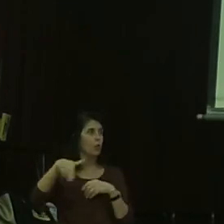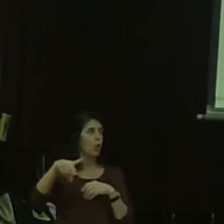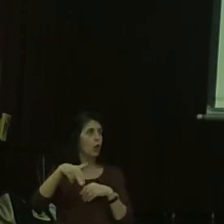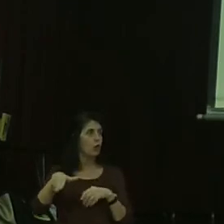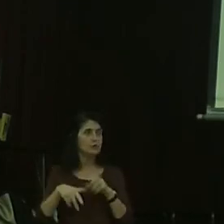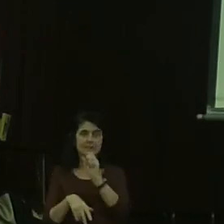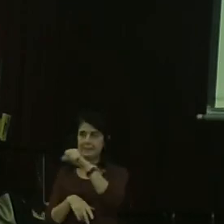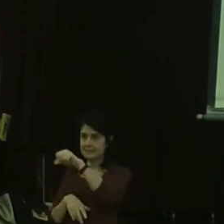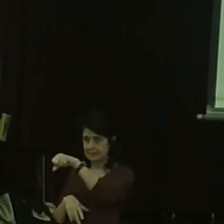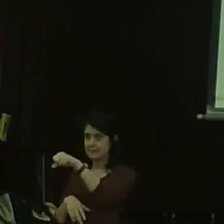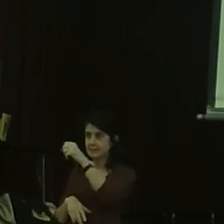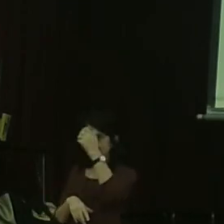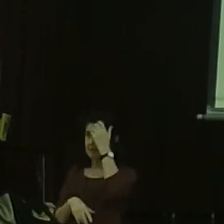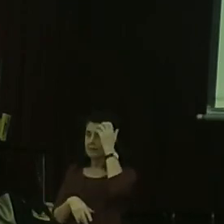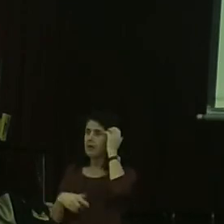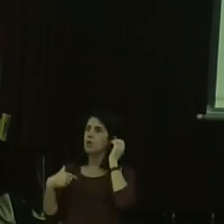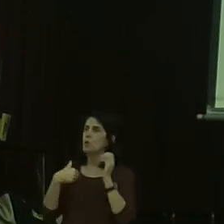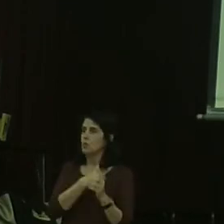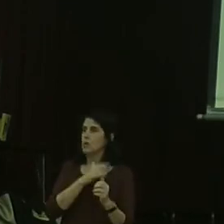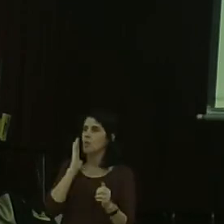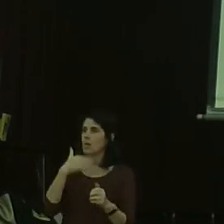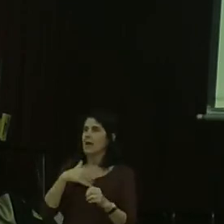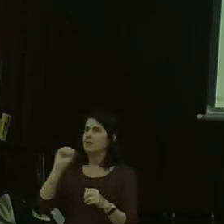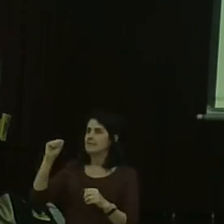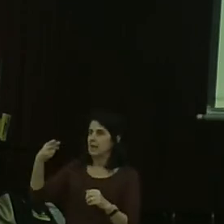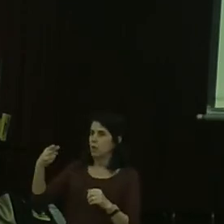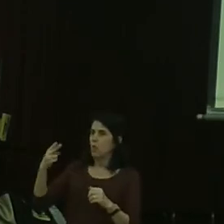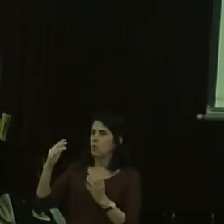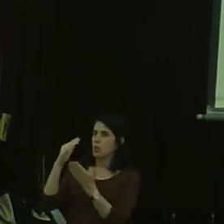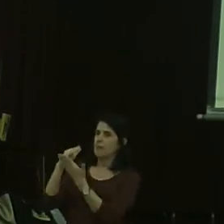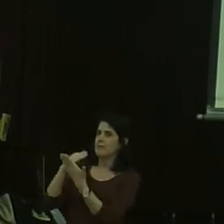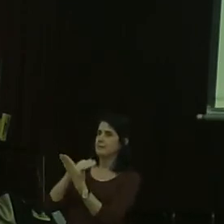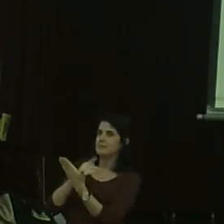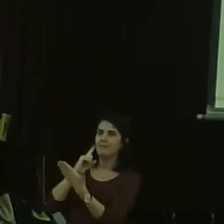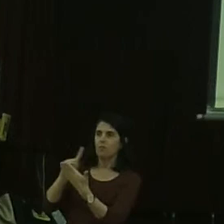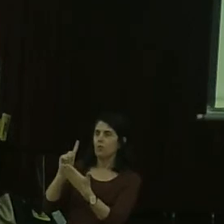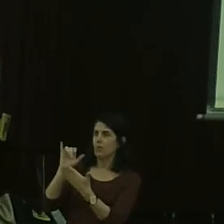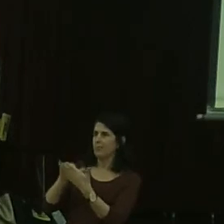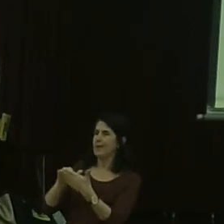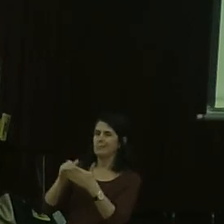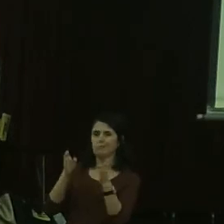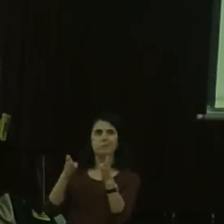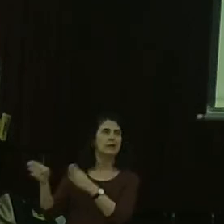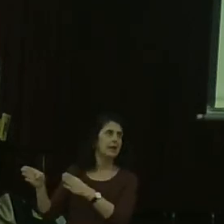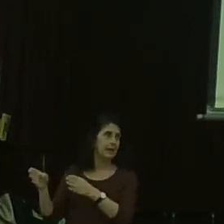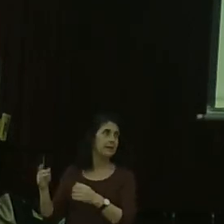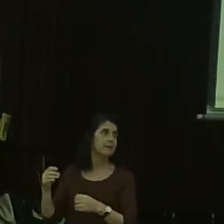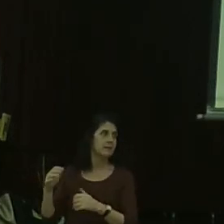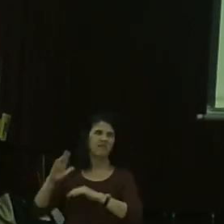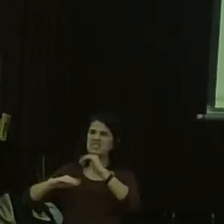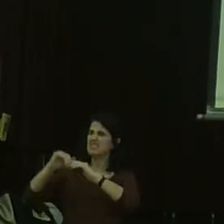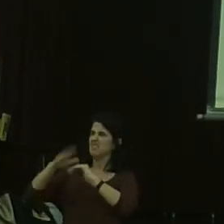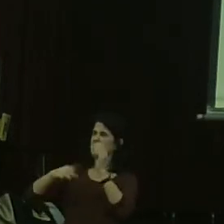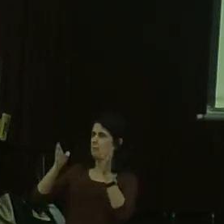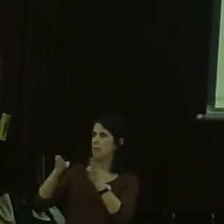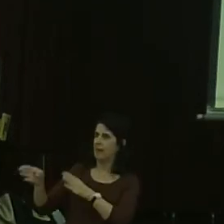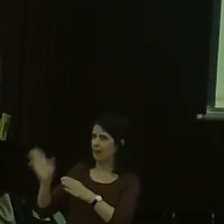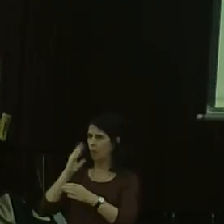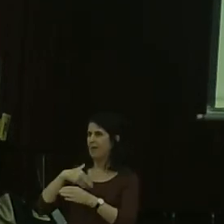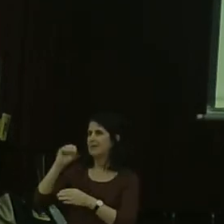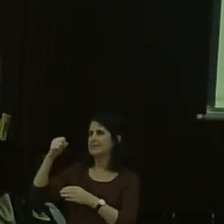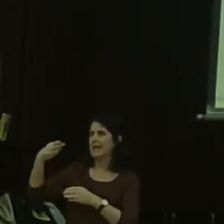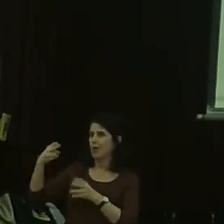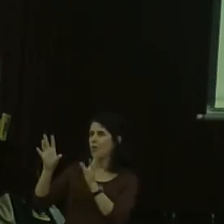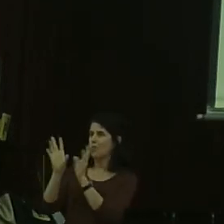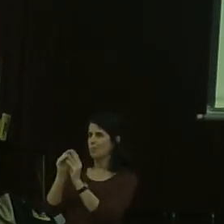Yes, so we will have a stakeholder list for the facility plan, Highway 99 facility plan. I can